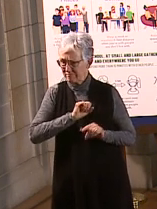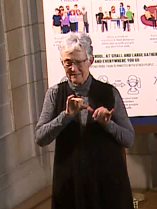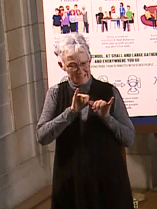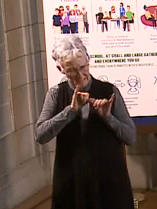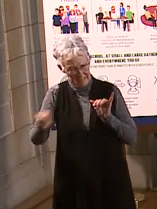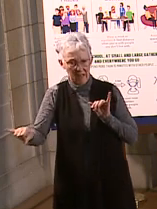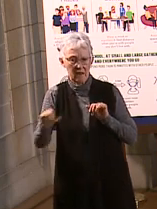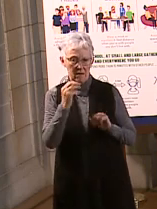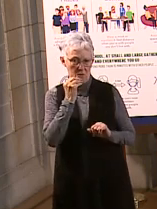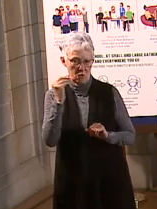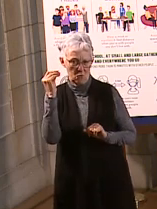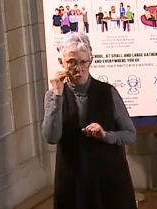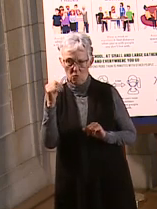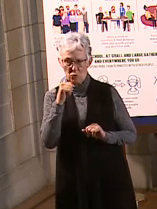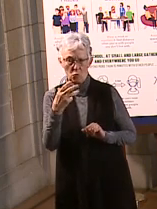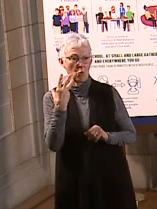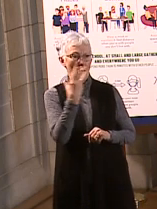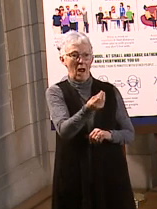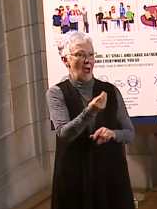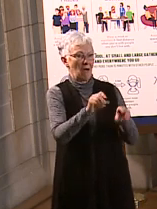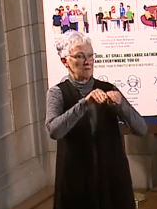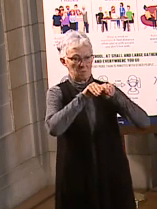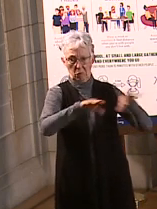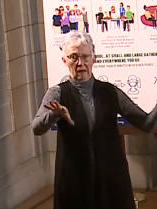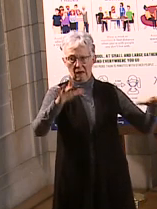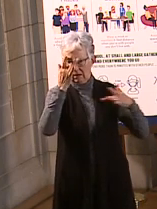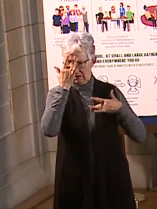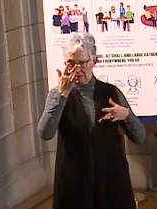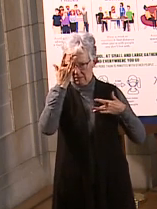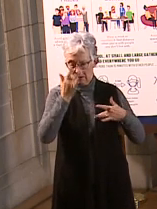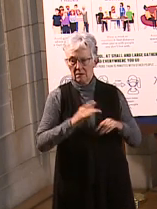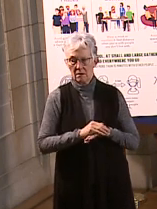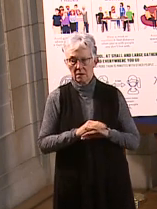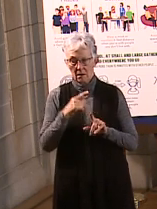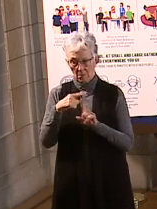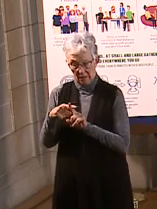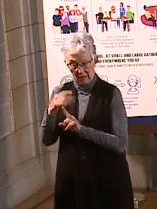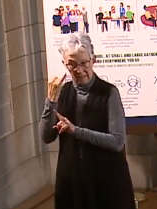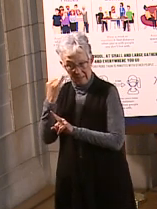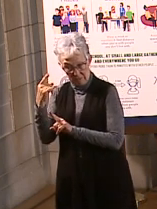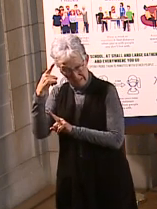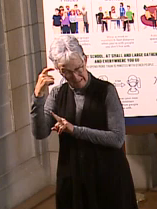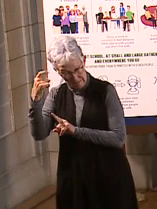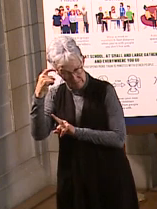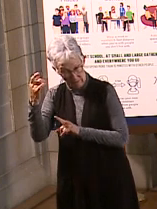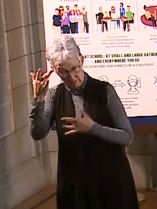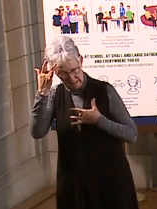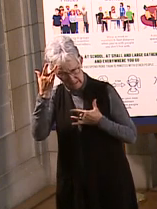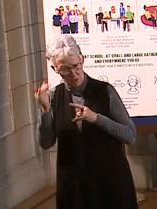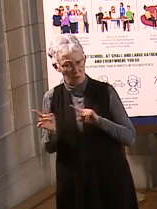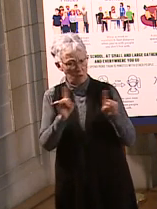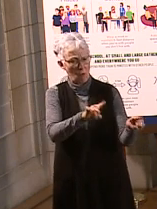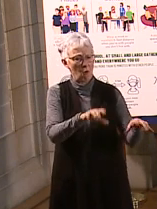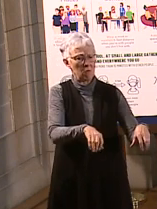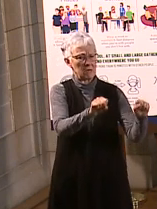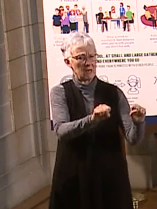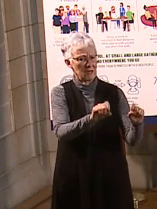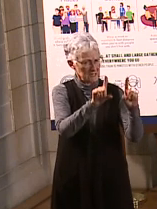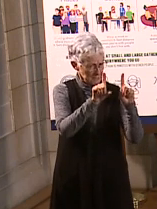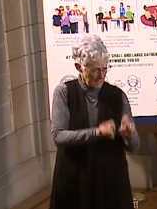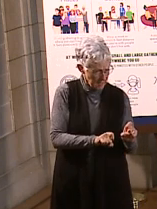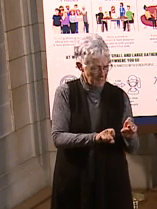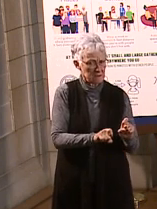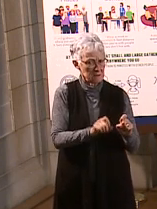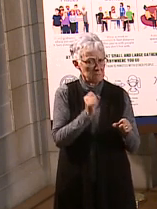don't spread the virus. Obviously, we want you to go get tested to make sure, but I know Nebraskans like to kind of power through when they